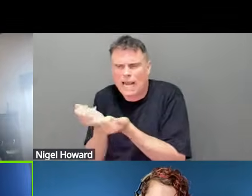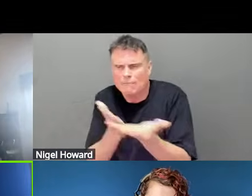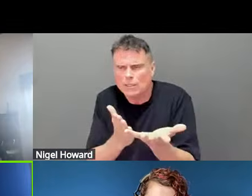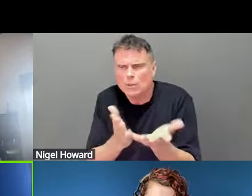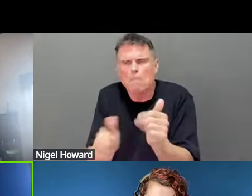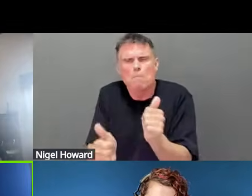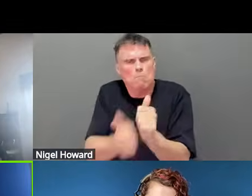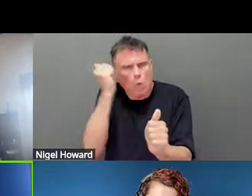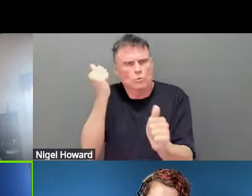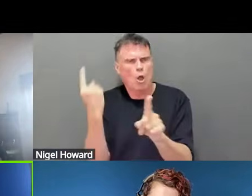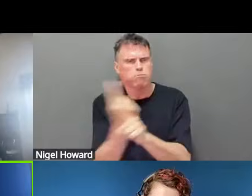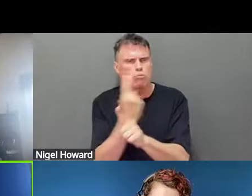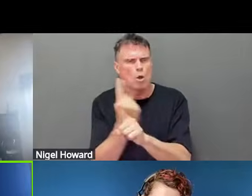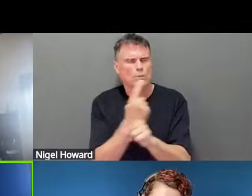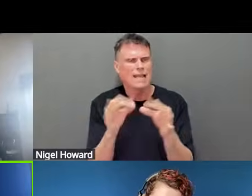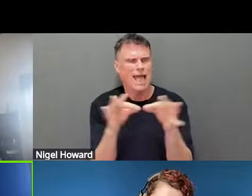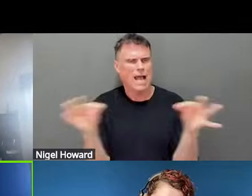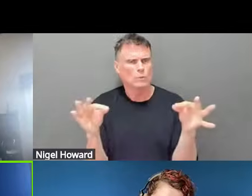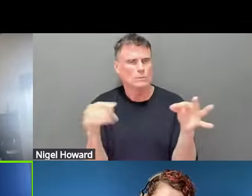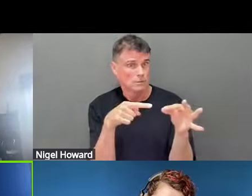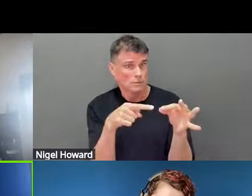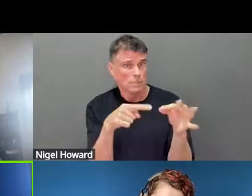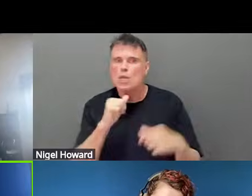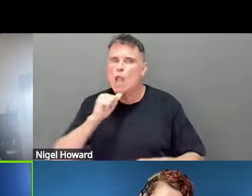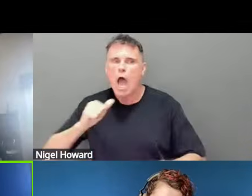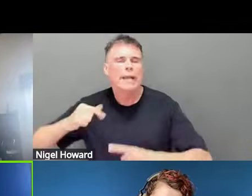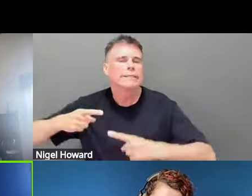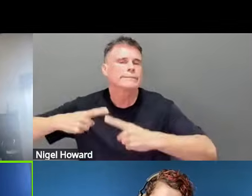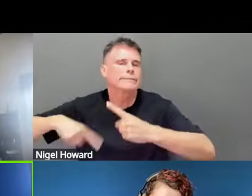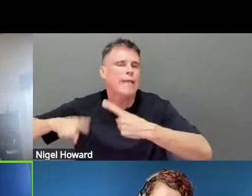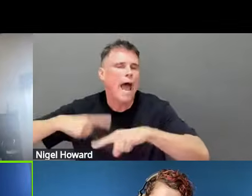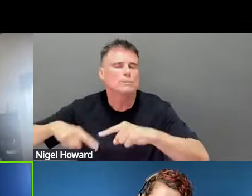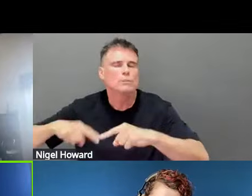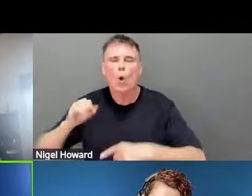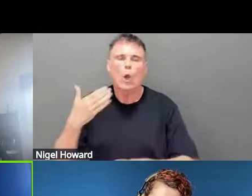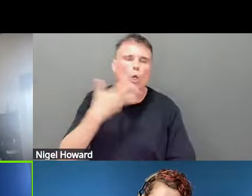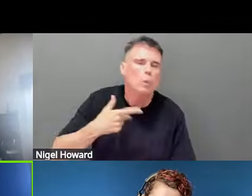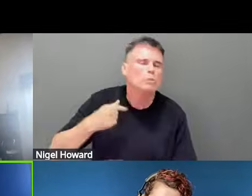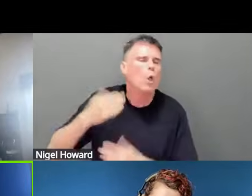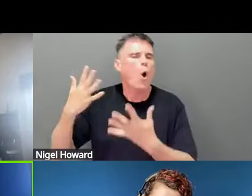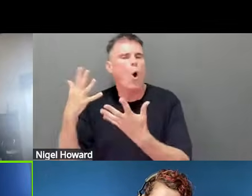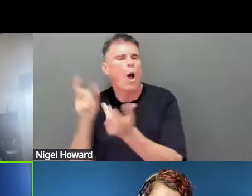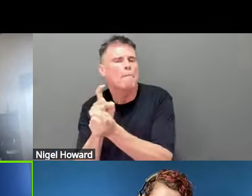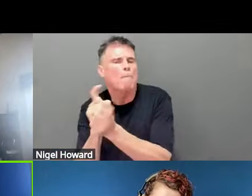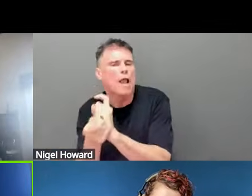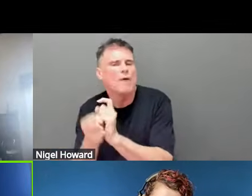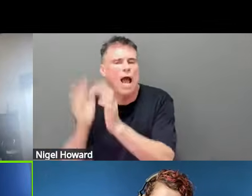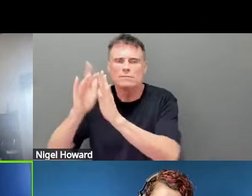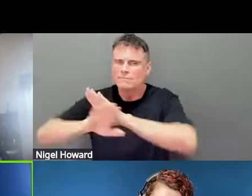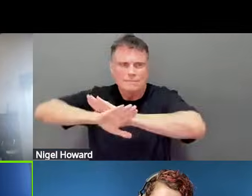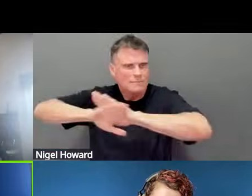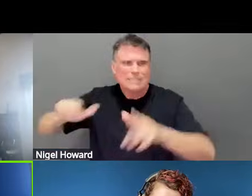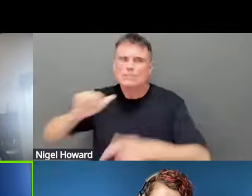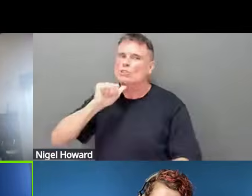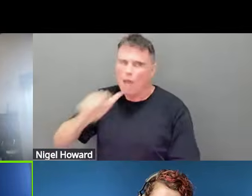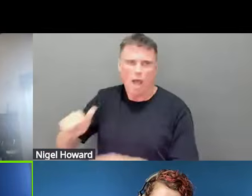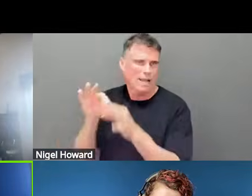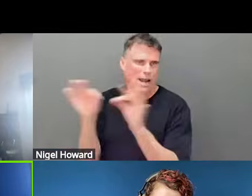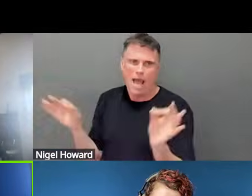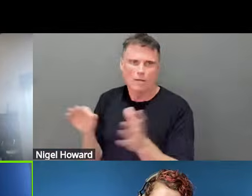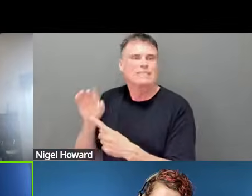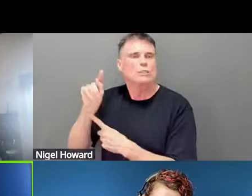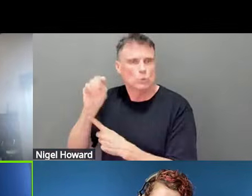And so when you think about education, education must be delivered in the most appropriate language and